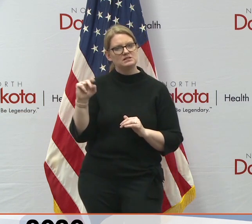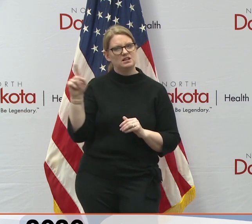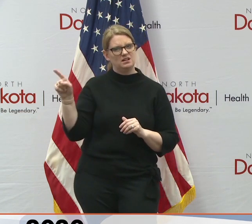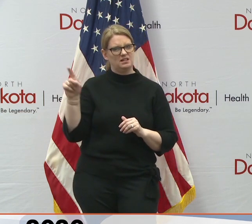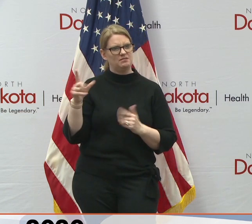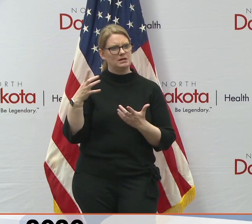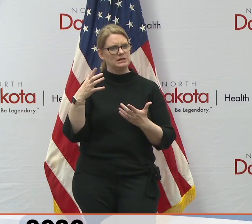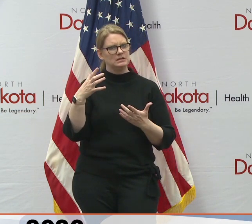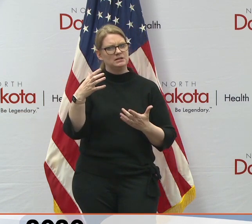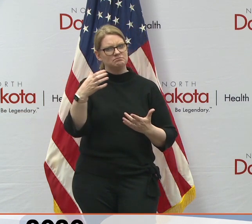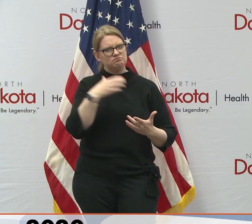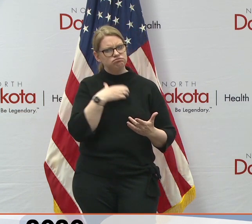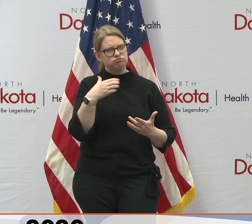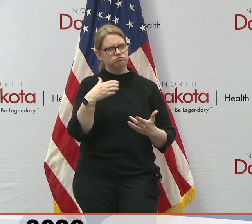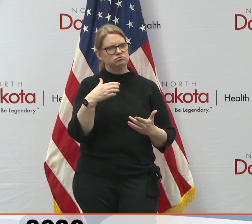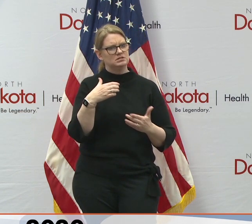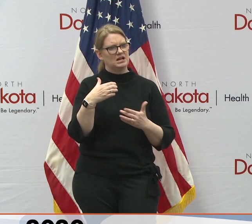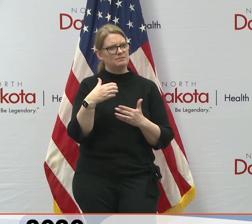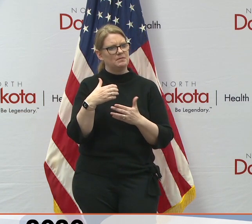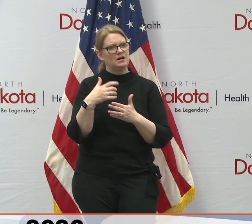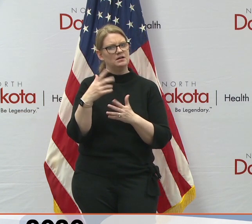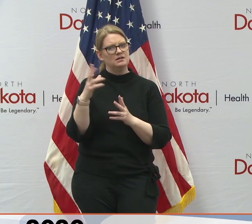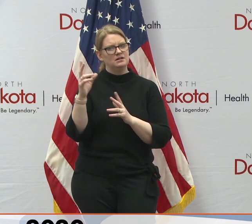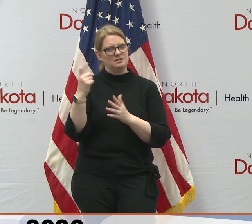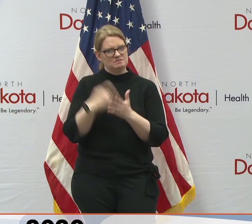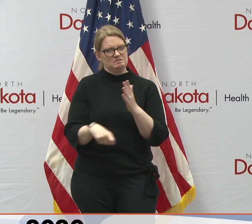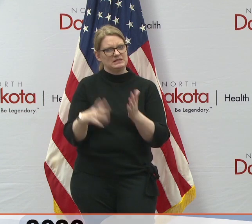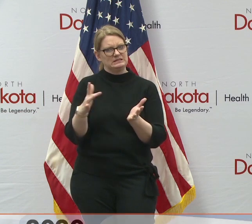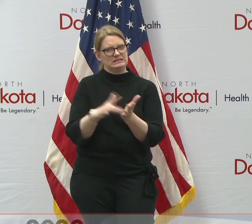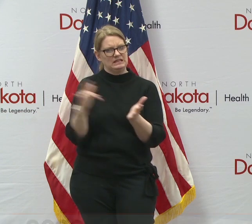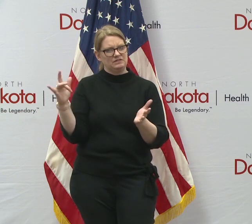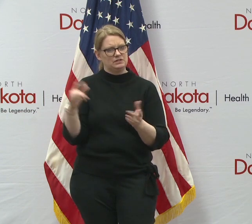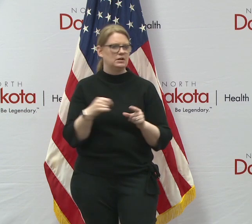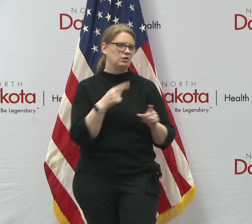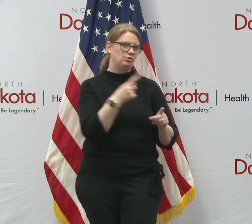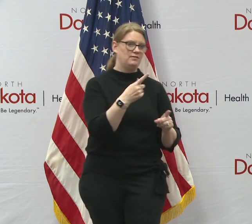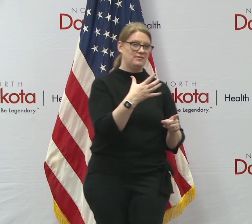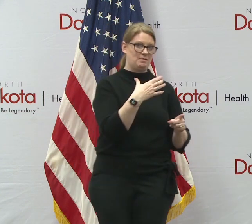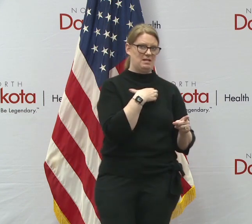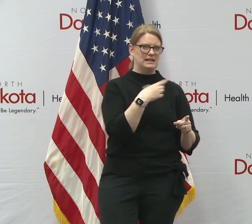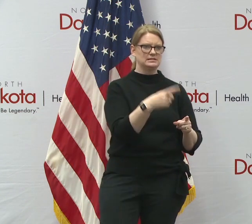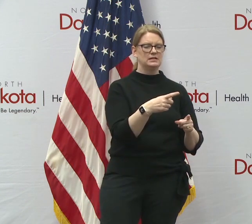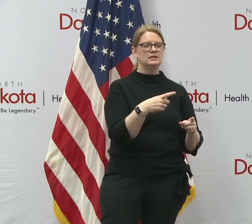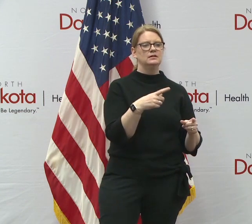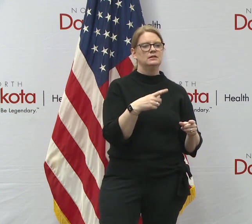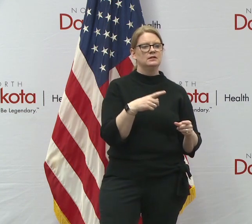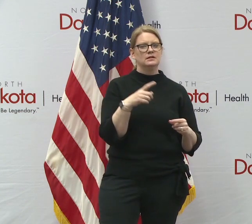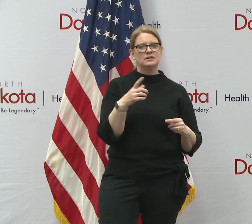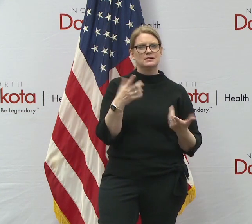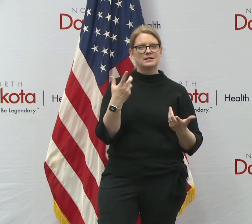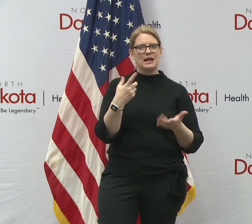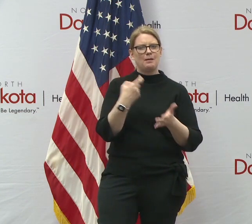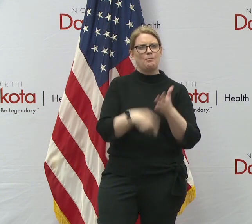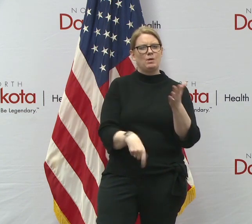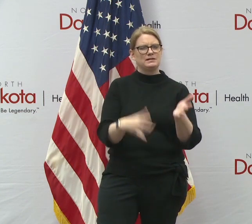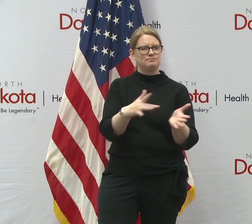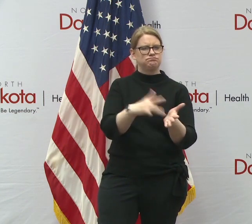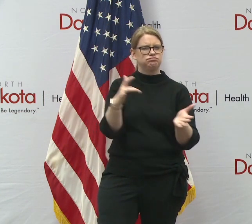about price gouging during this whole thing. Have you had any complaints? Question if we heard any complaints about price